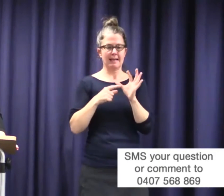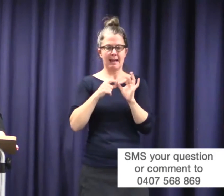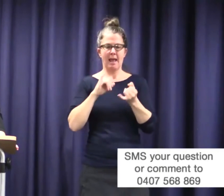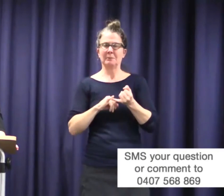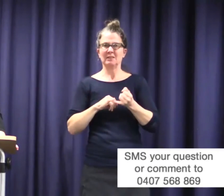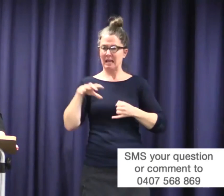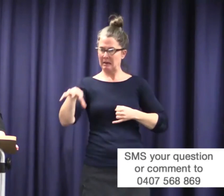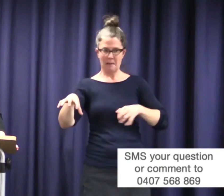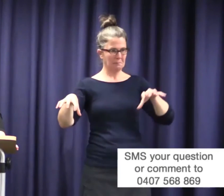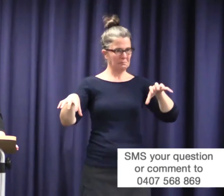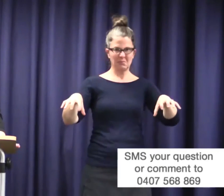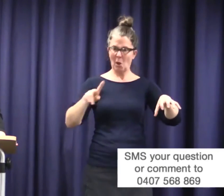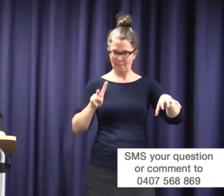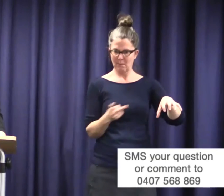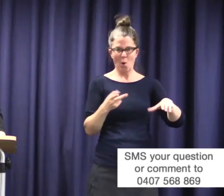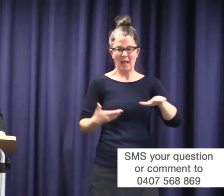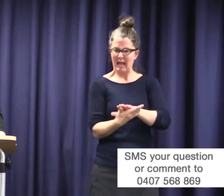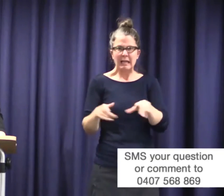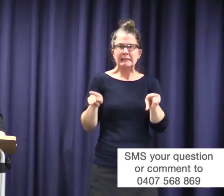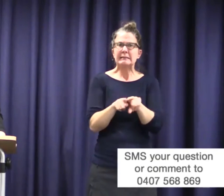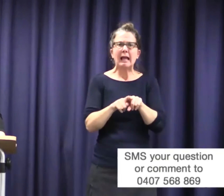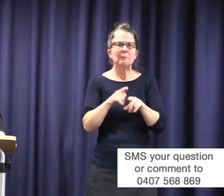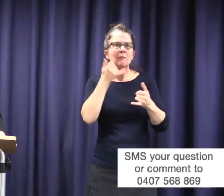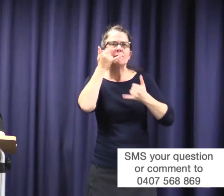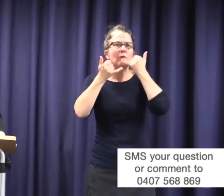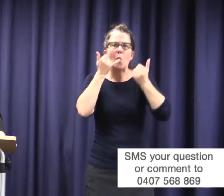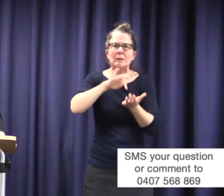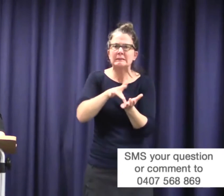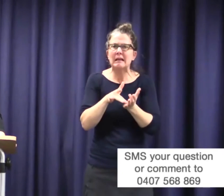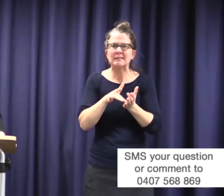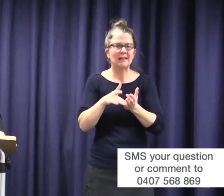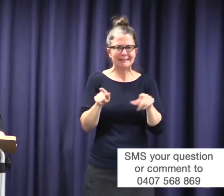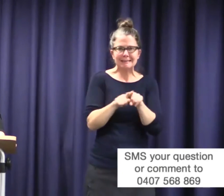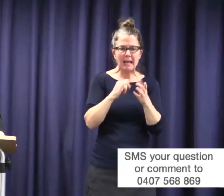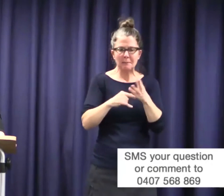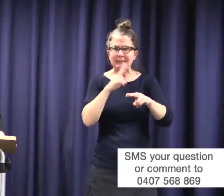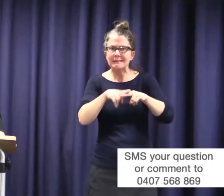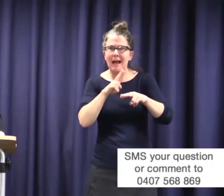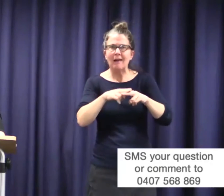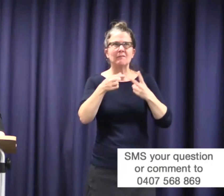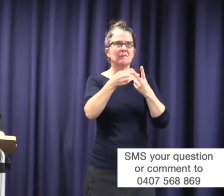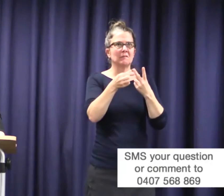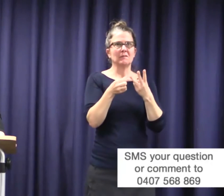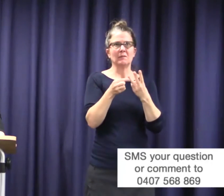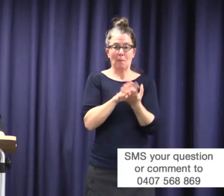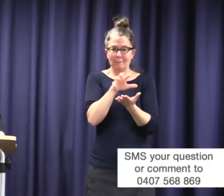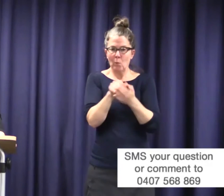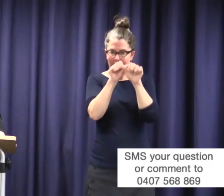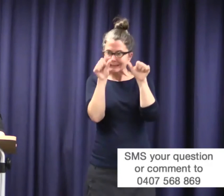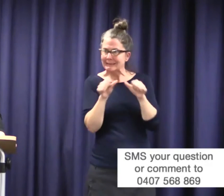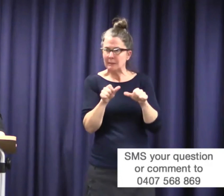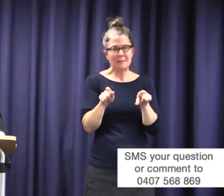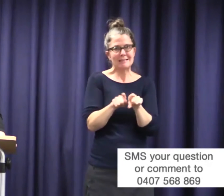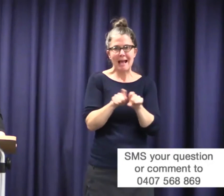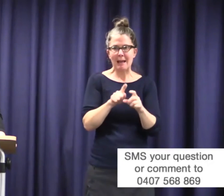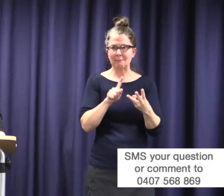NICS operate in the same call centre, the same staff, the same booking system. The difference with